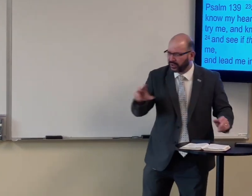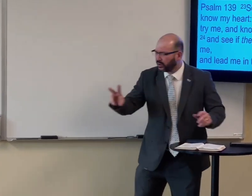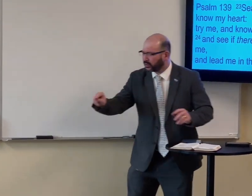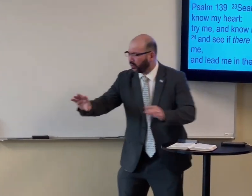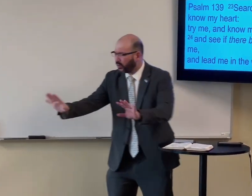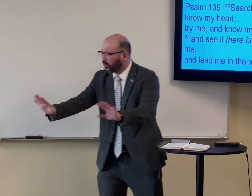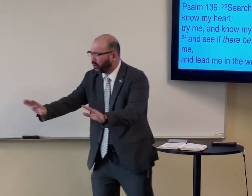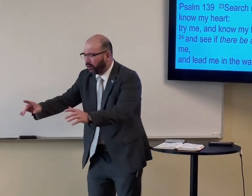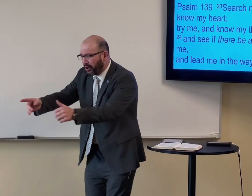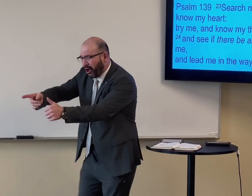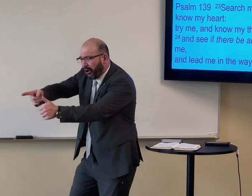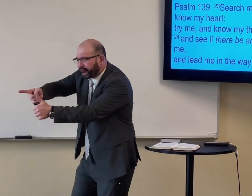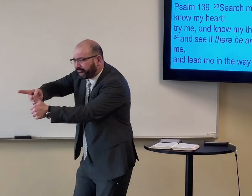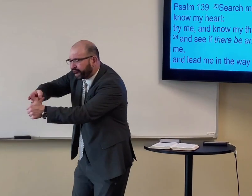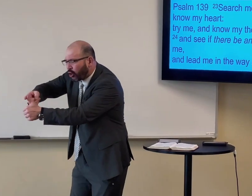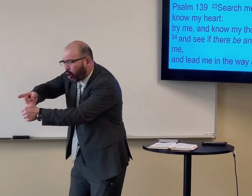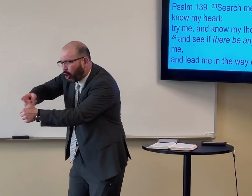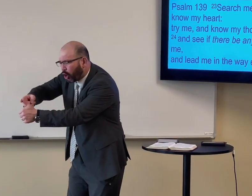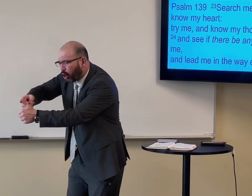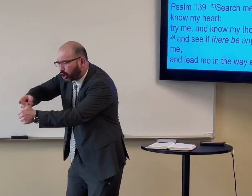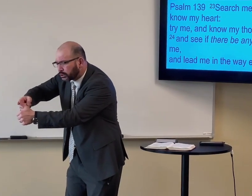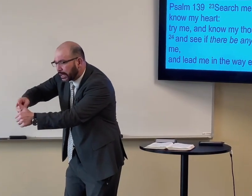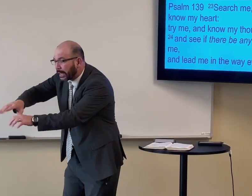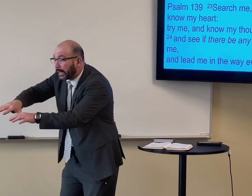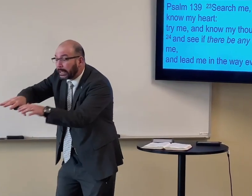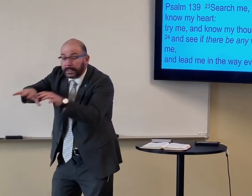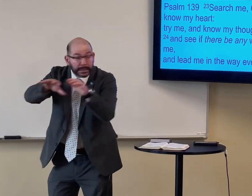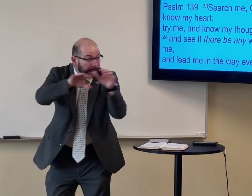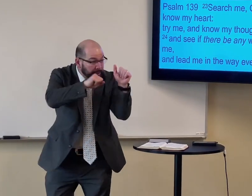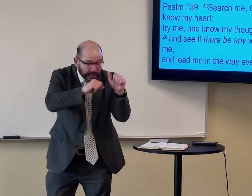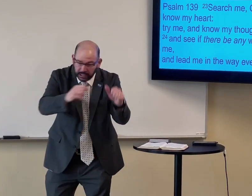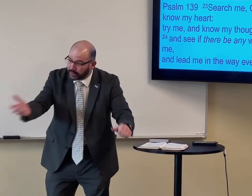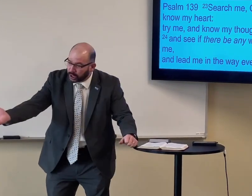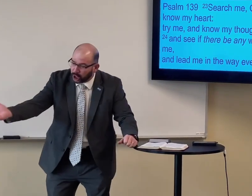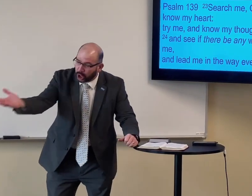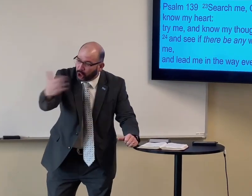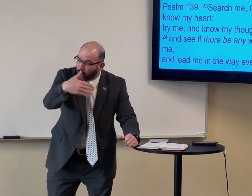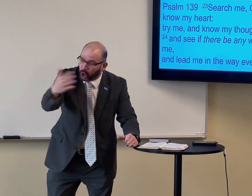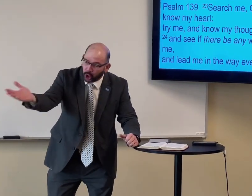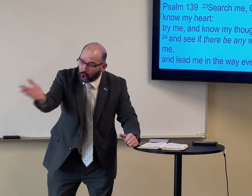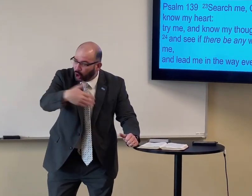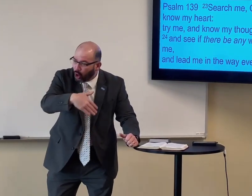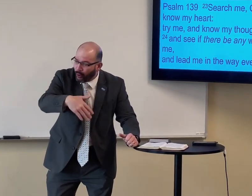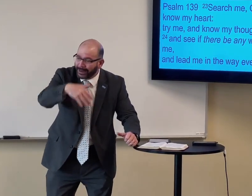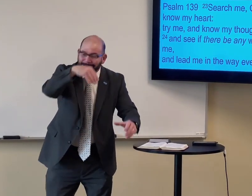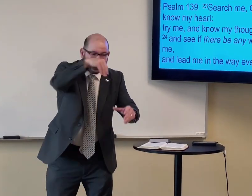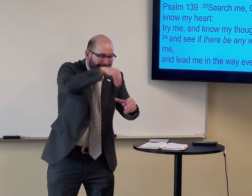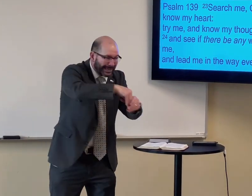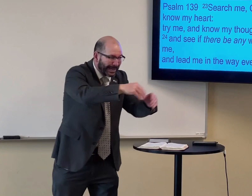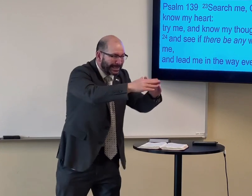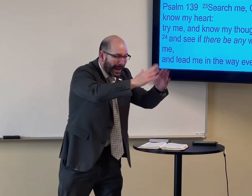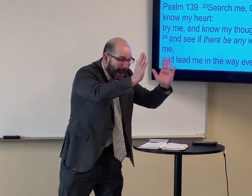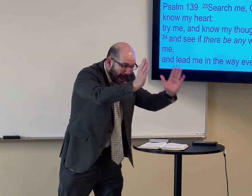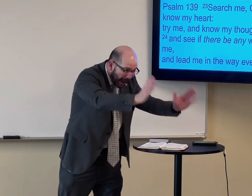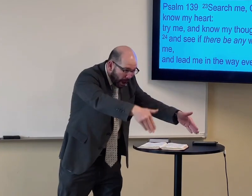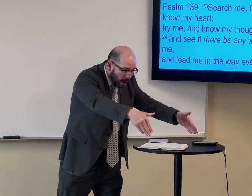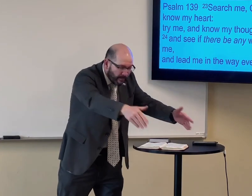Mother and father say, no, first, leave, come on, get out of the road, go in the house,